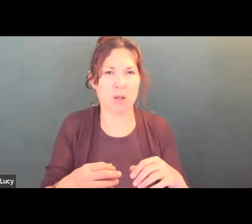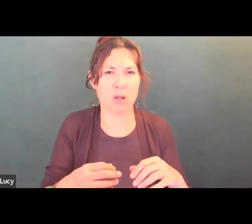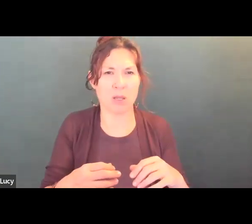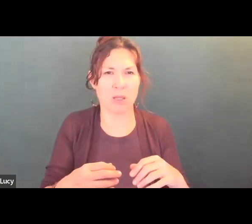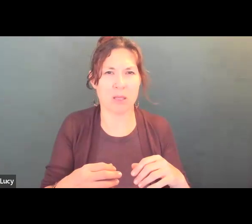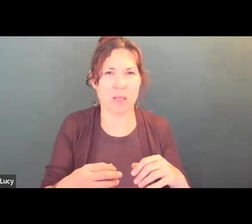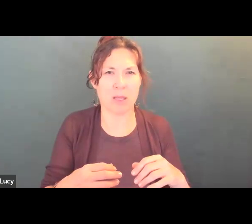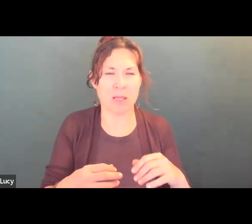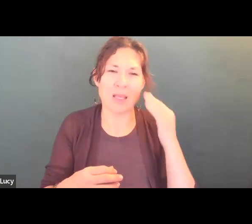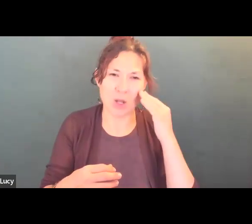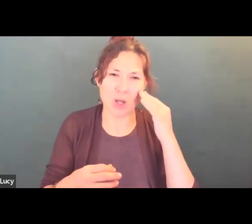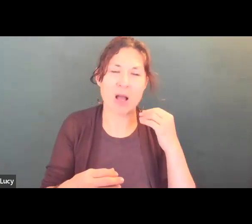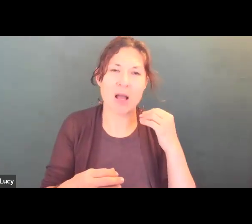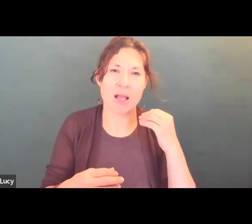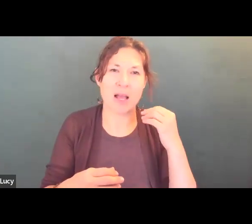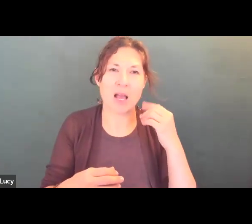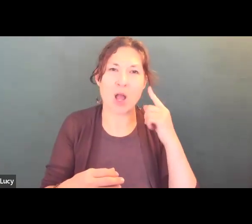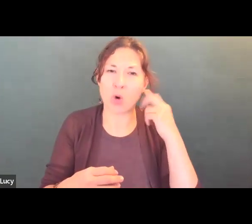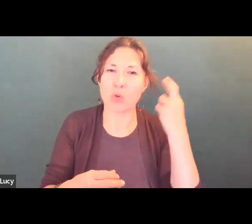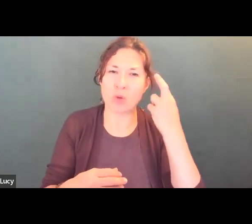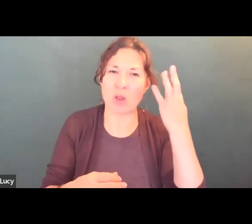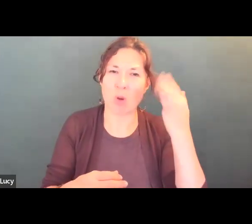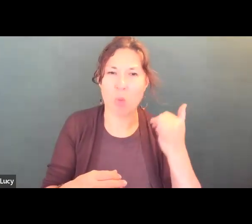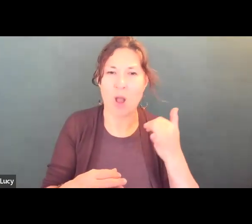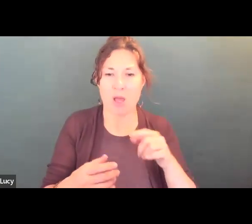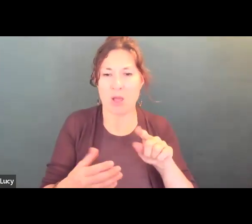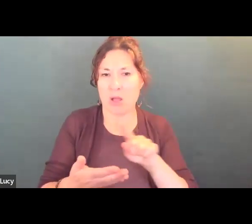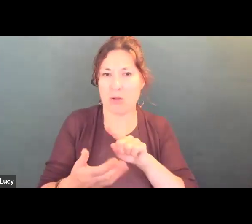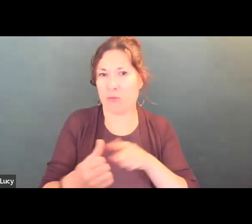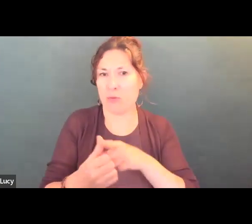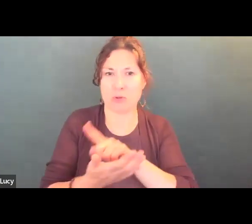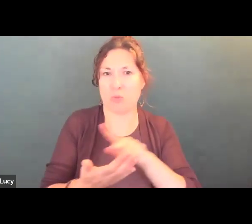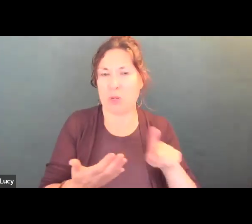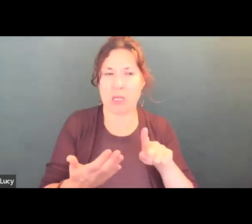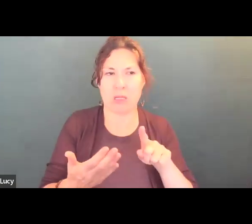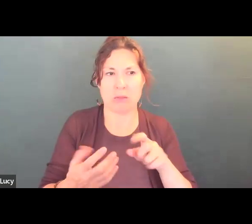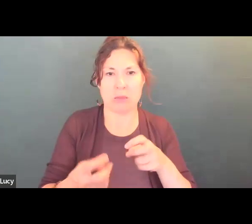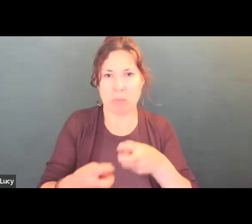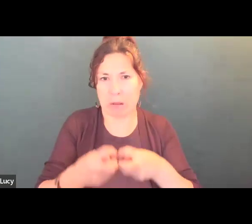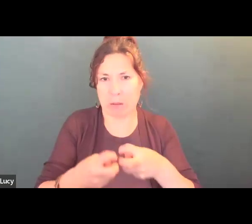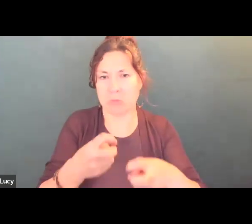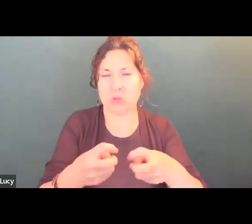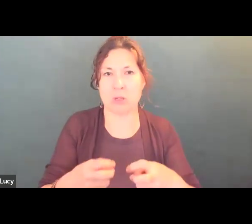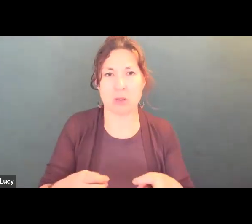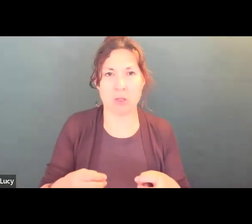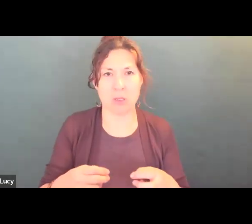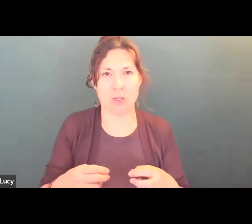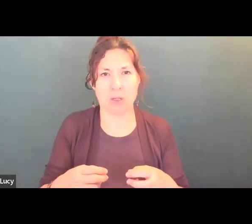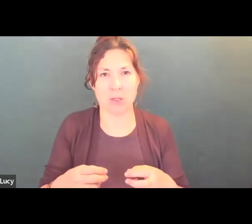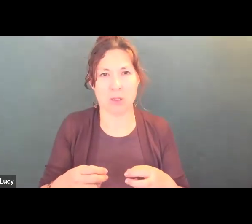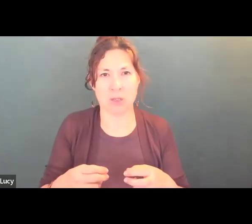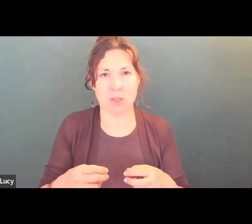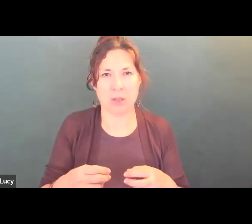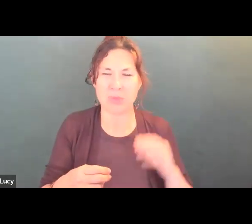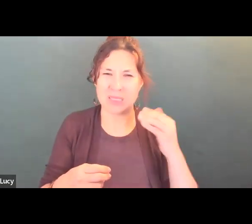the reasons why the first week has been tough, but then all of them seem like things that we could have planned for.